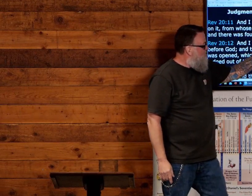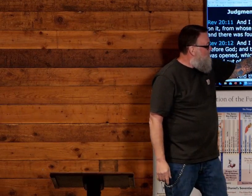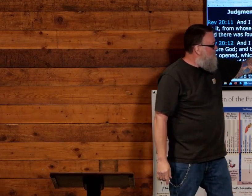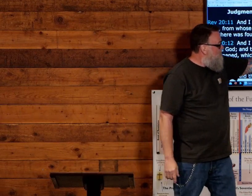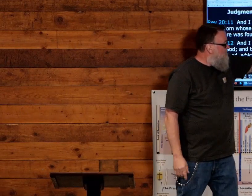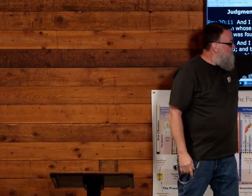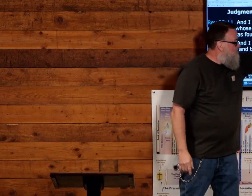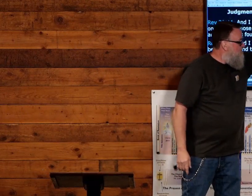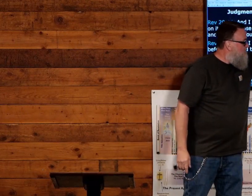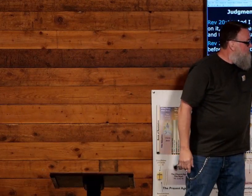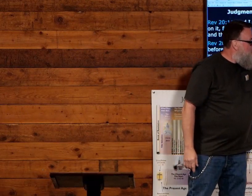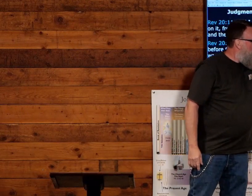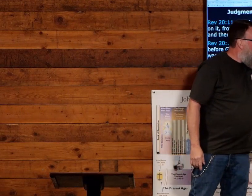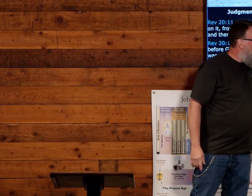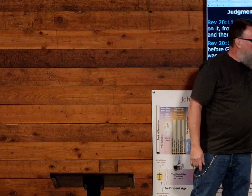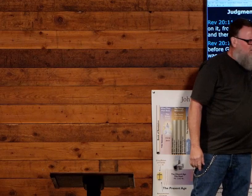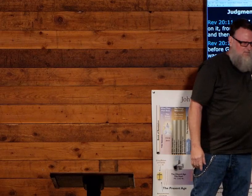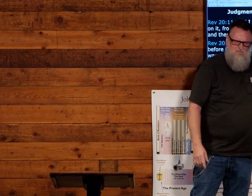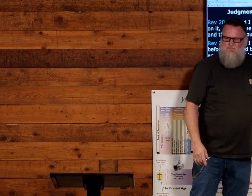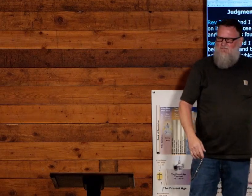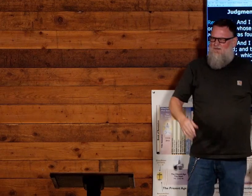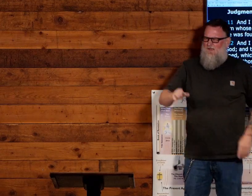From whose face the earth and heaven fled away.